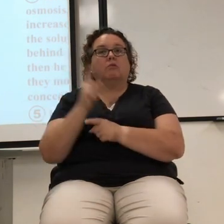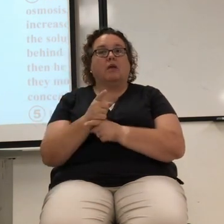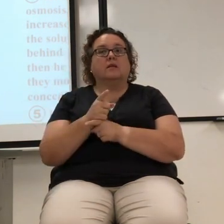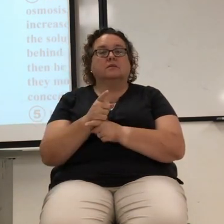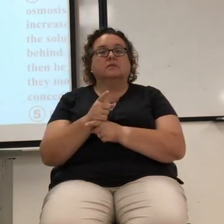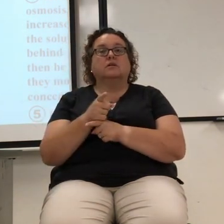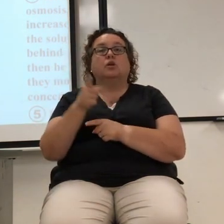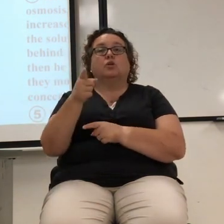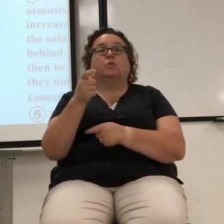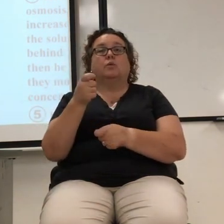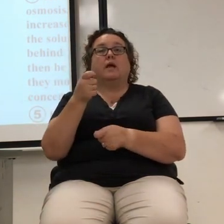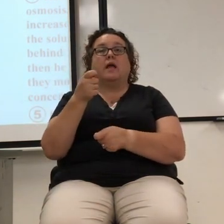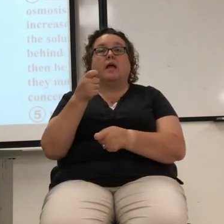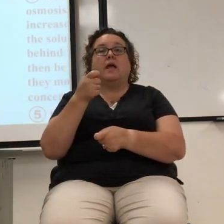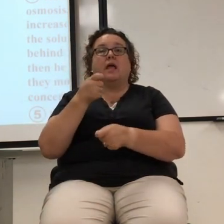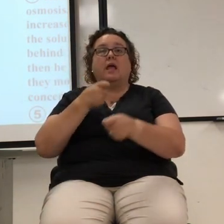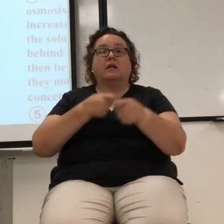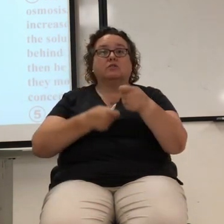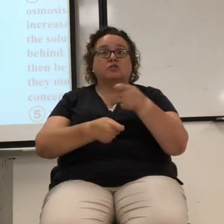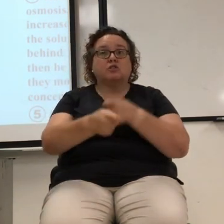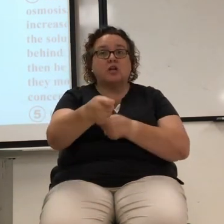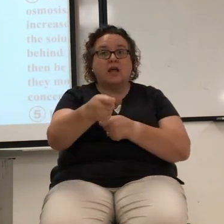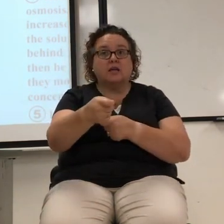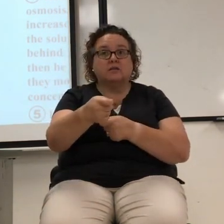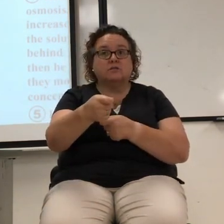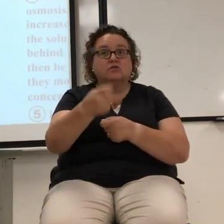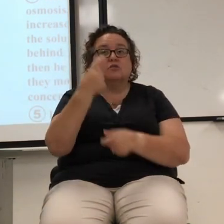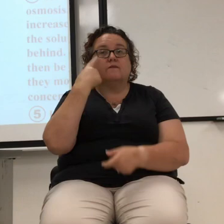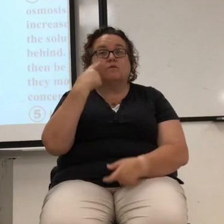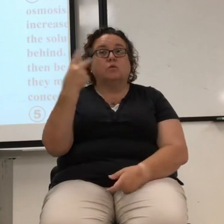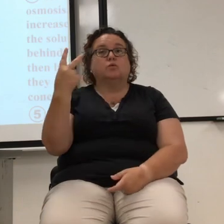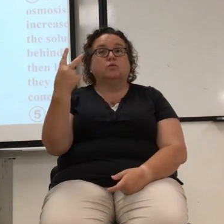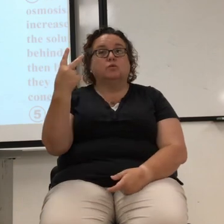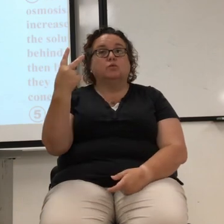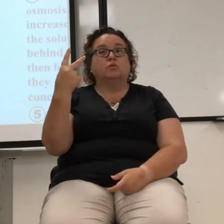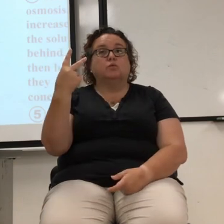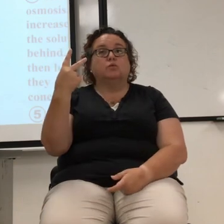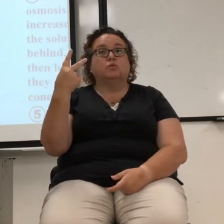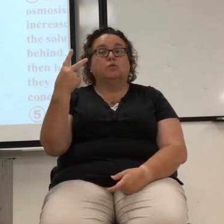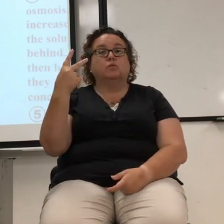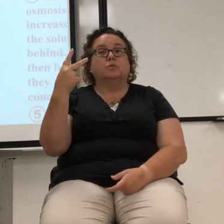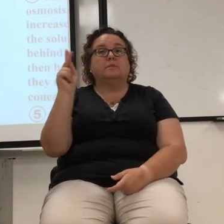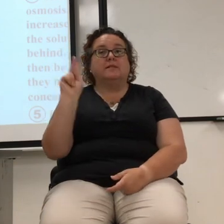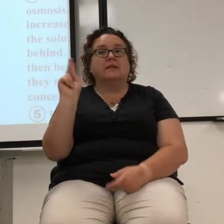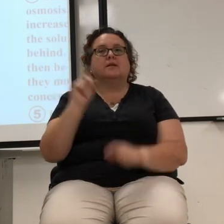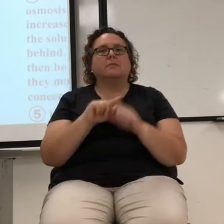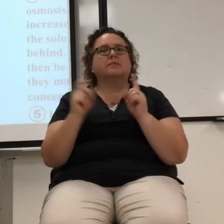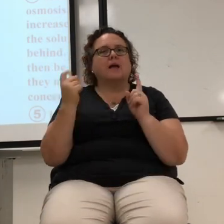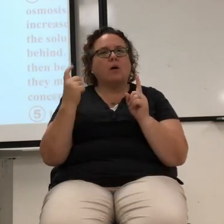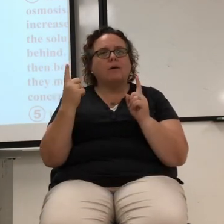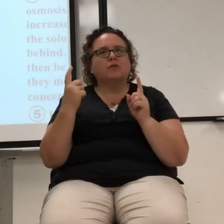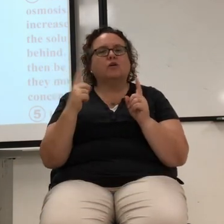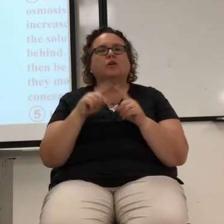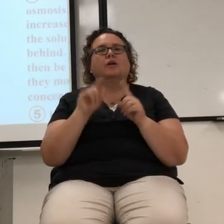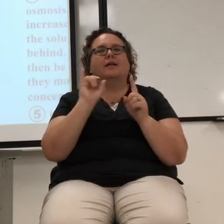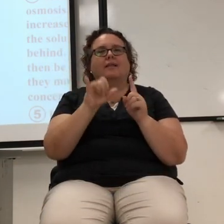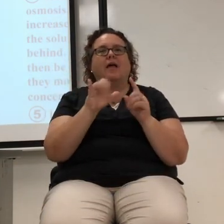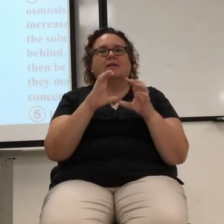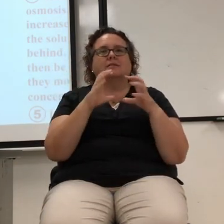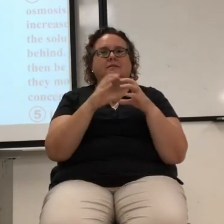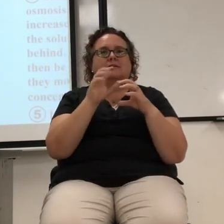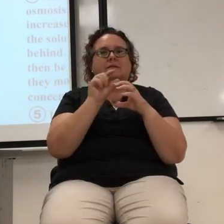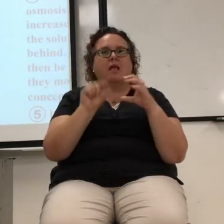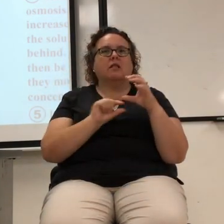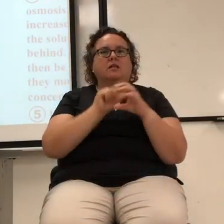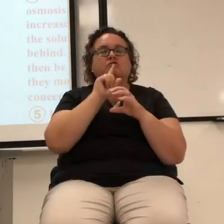You exchange for 2 potassiums. However, this cell is very permeable